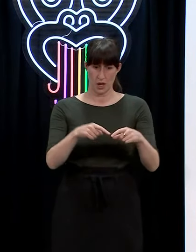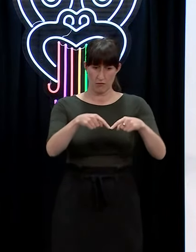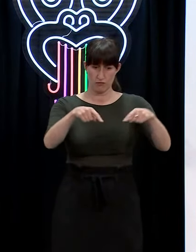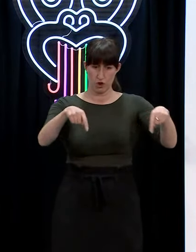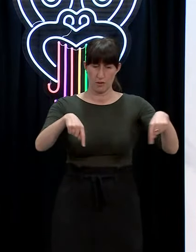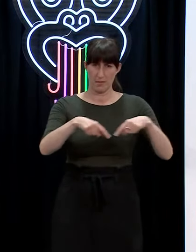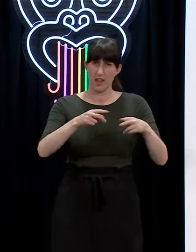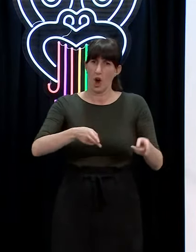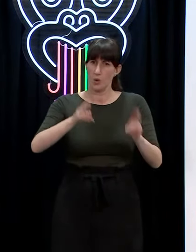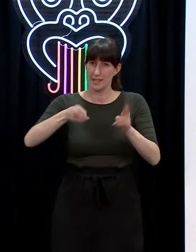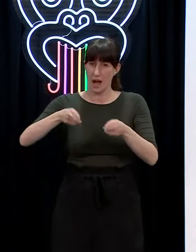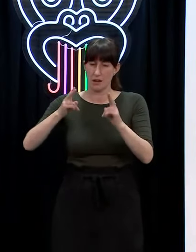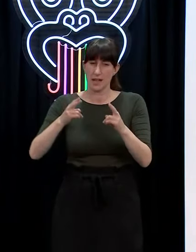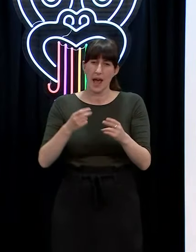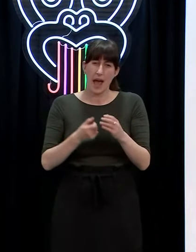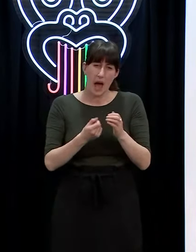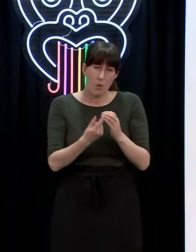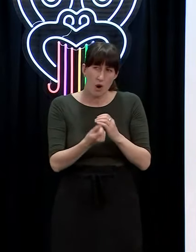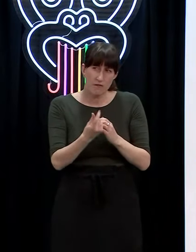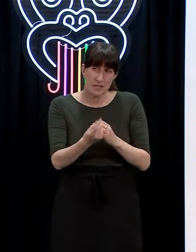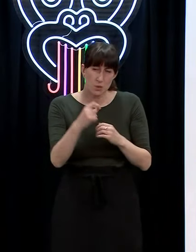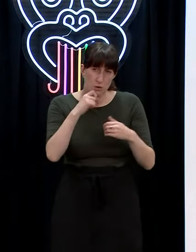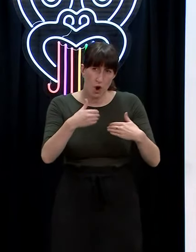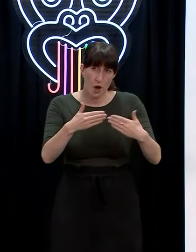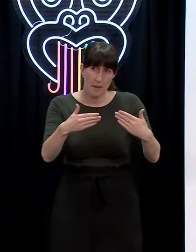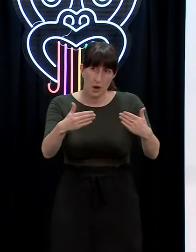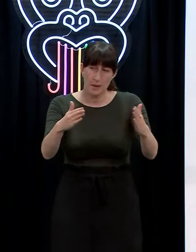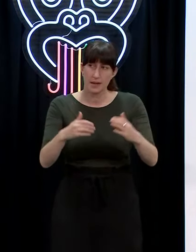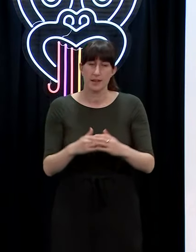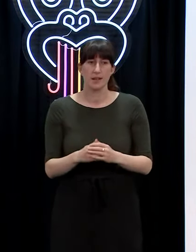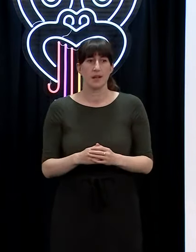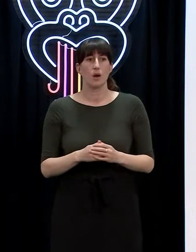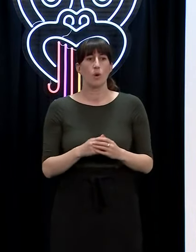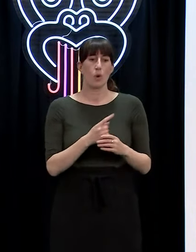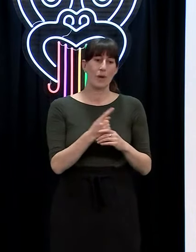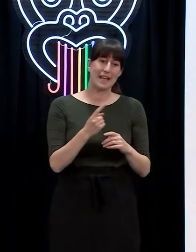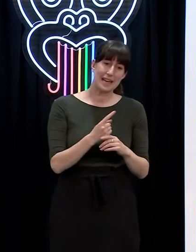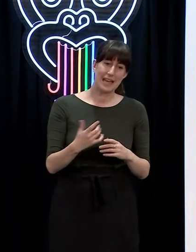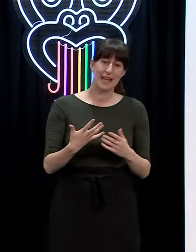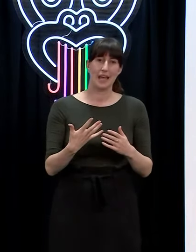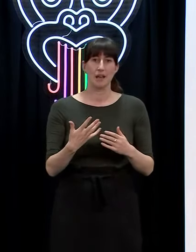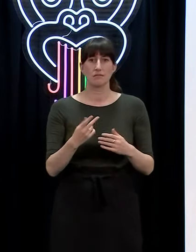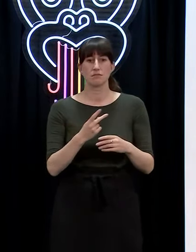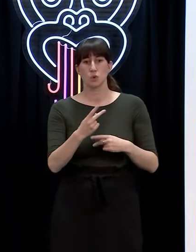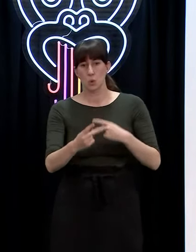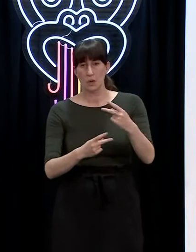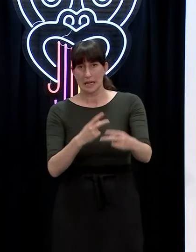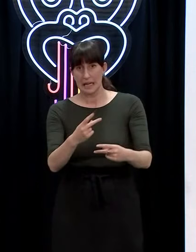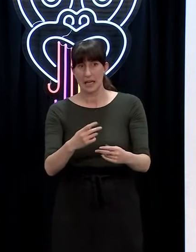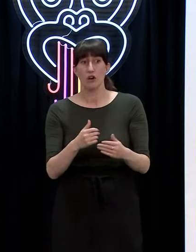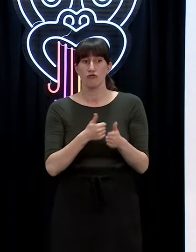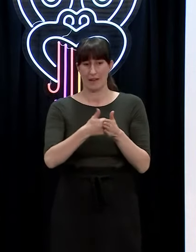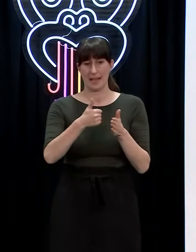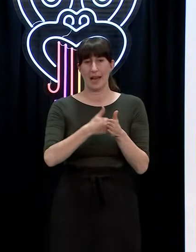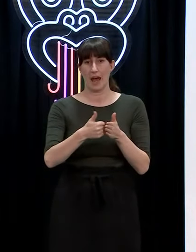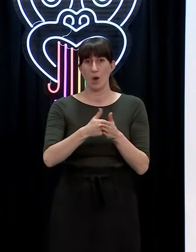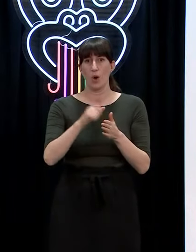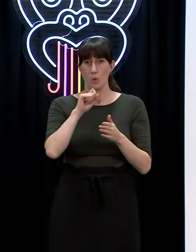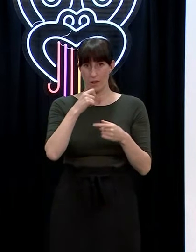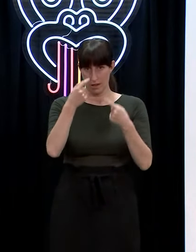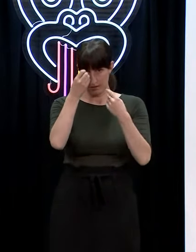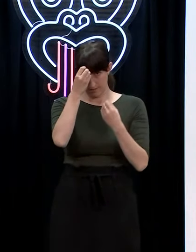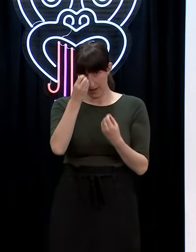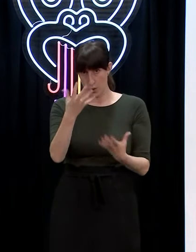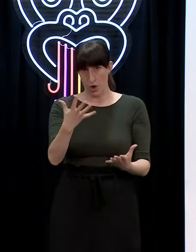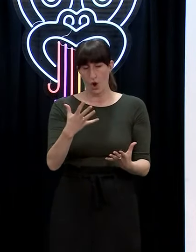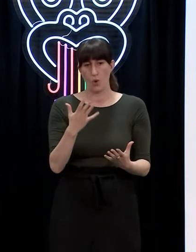released? We will foreshadow. They'll be regular, so weekly, fortnightly. They'll be regular, and we will foreshadow when we are releasing